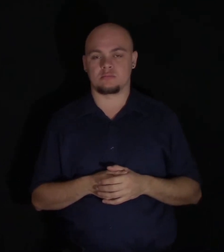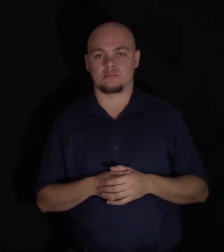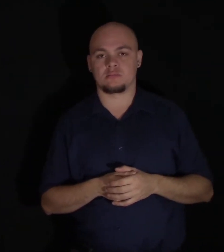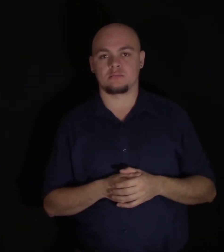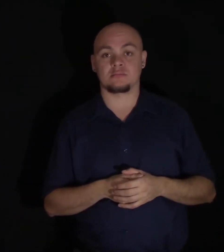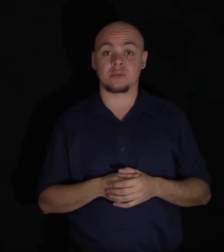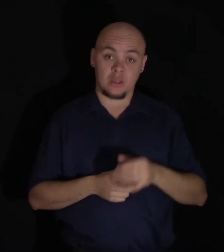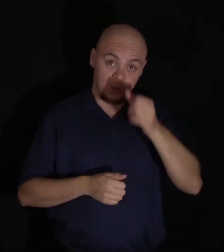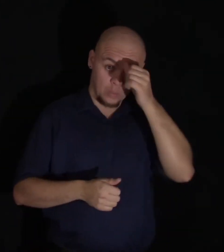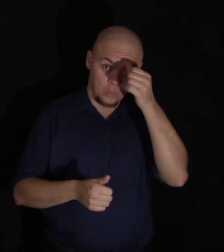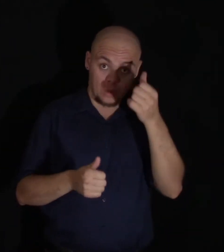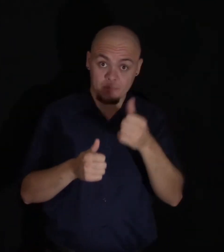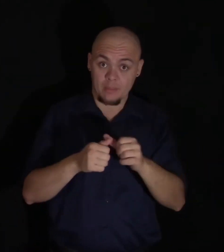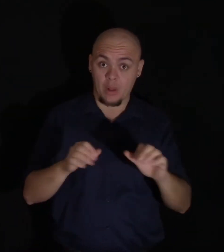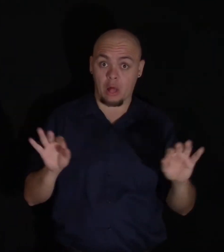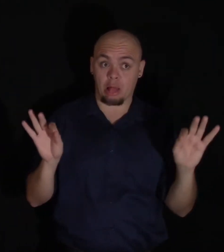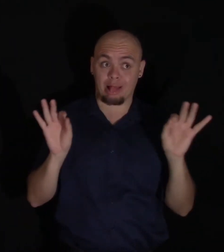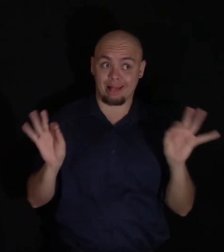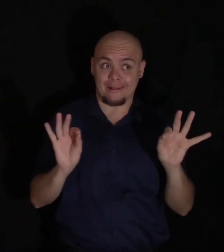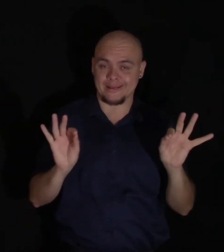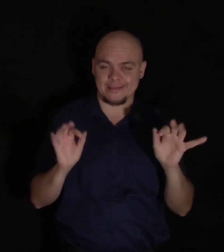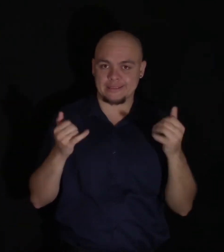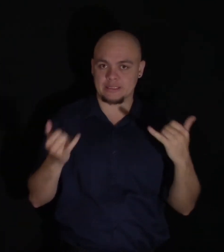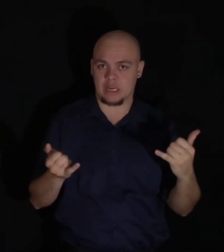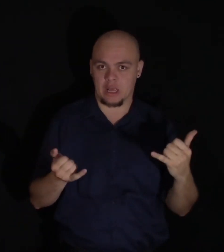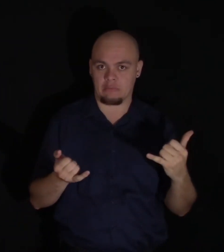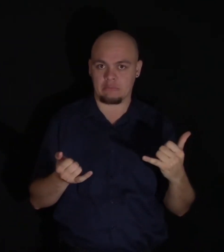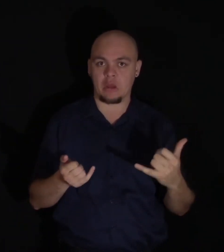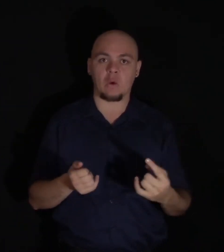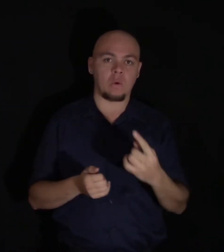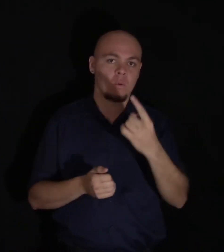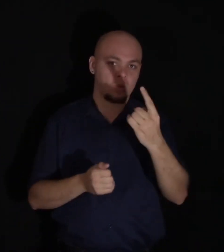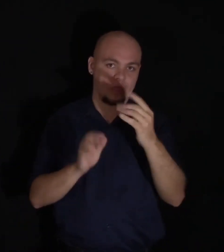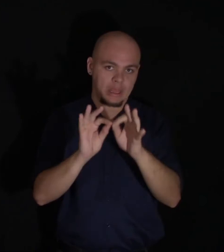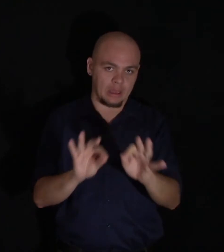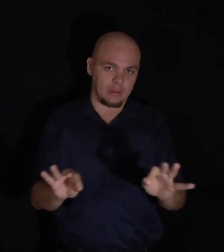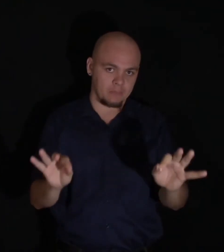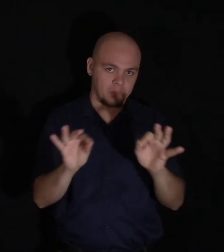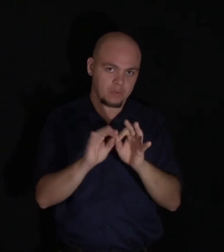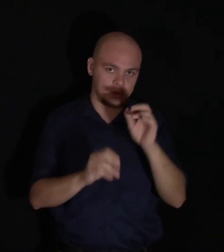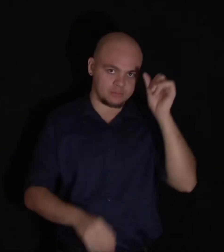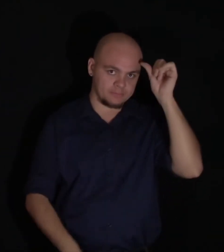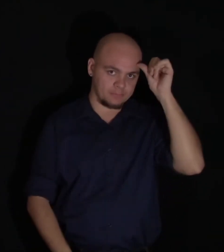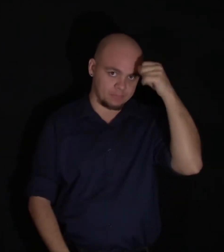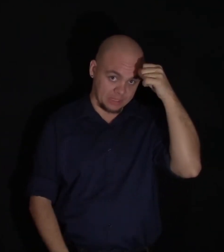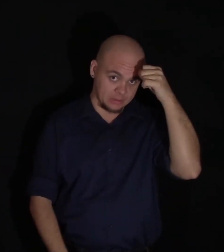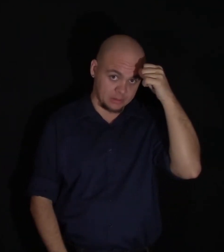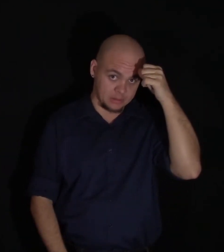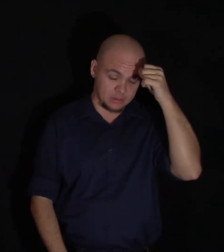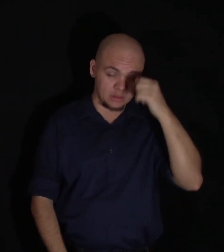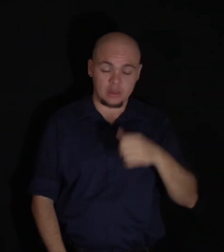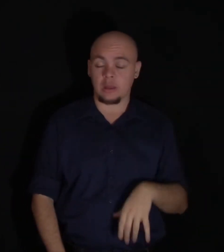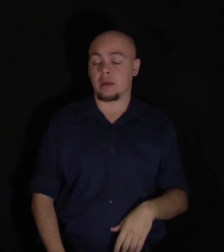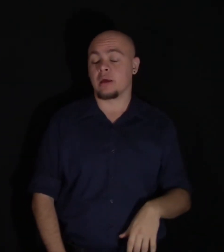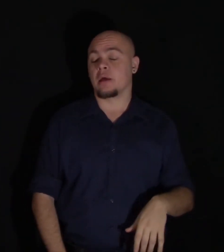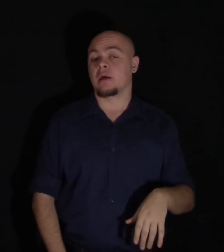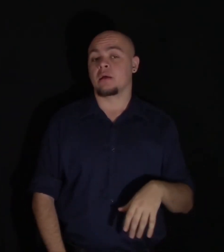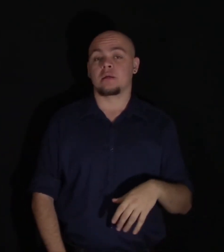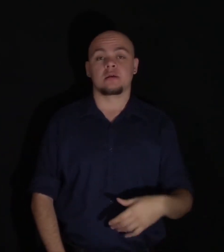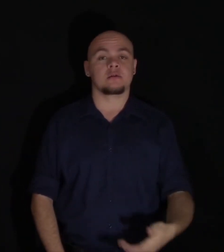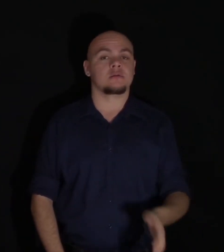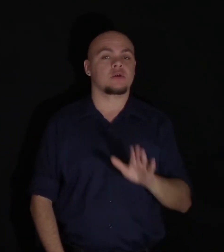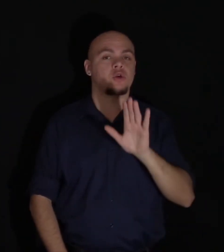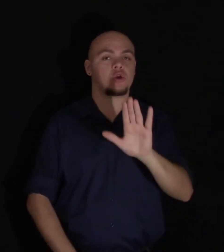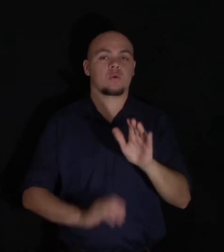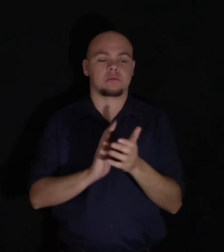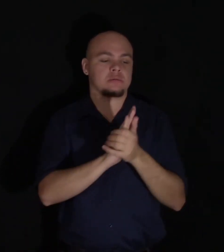remember anything from what I say in the next 7 minutes or whatever I have left, please remember, talent doesn't